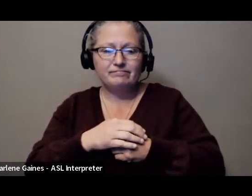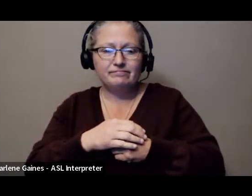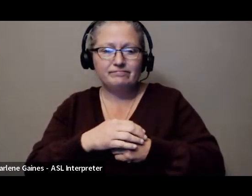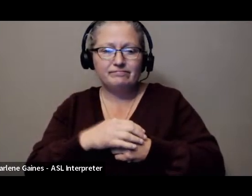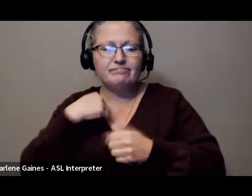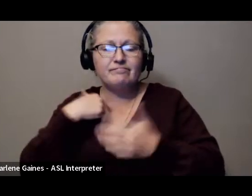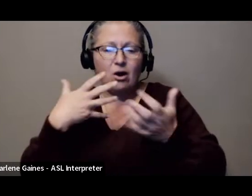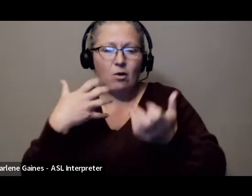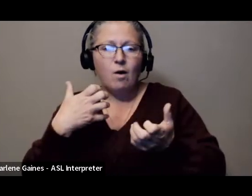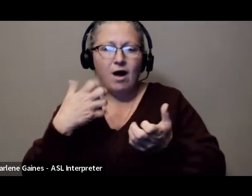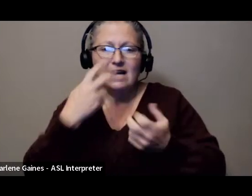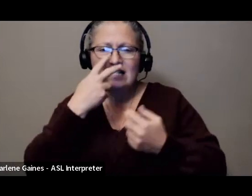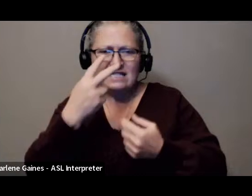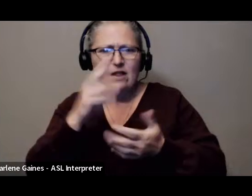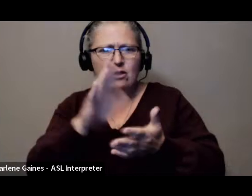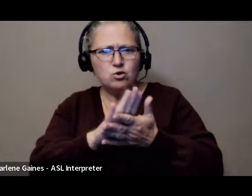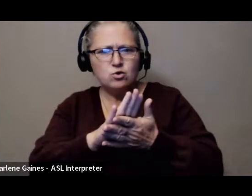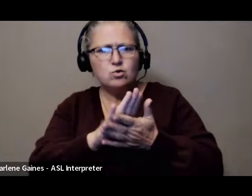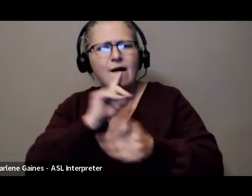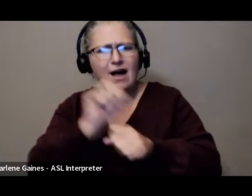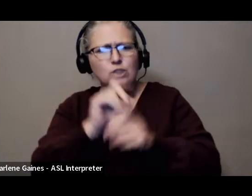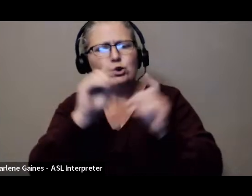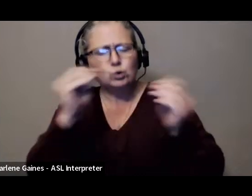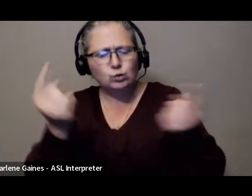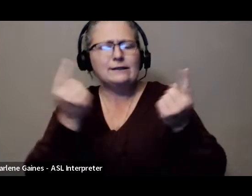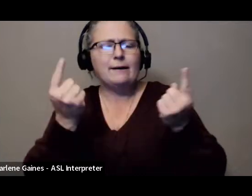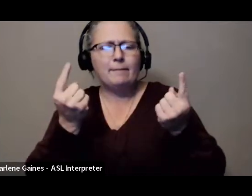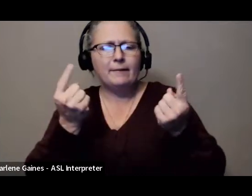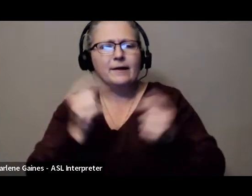I'd like to see the school actually do something about this.